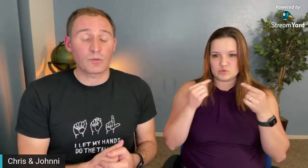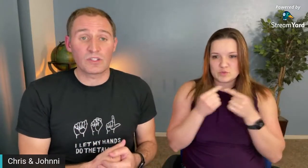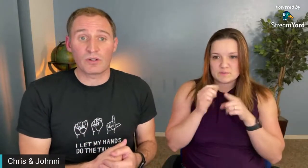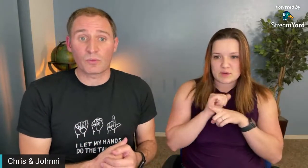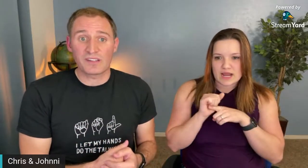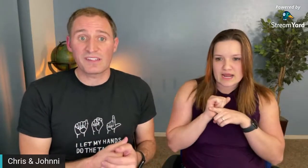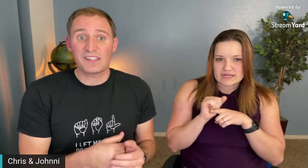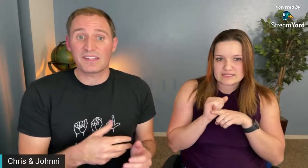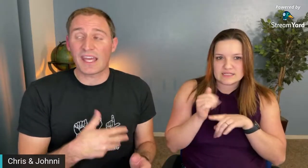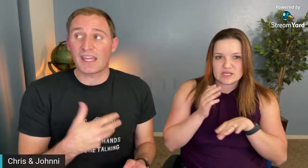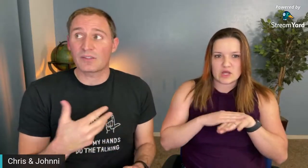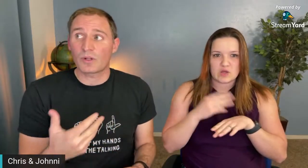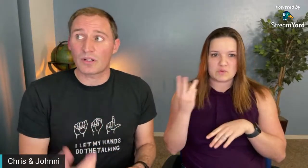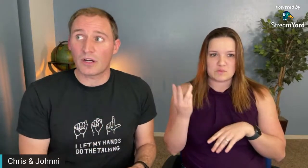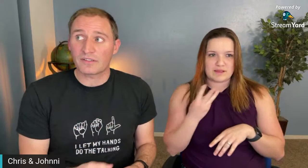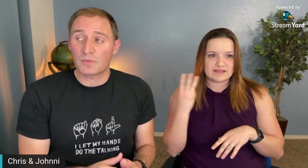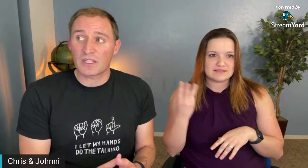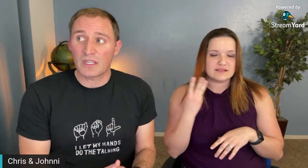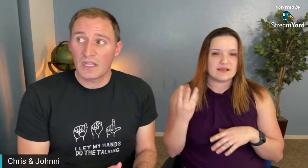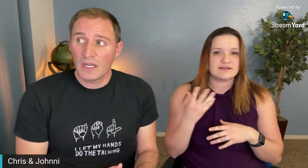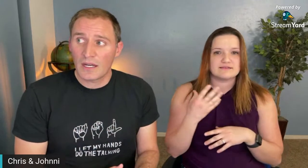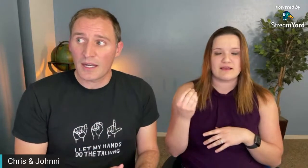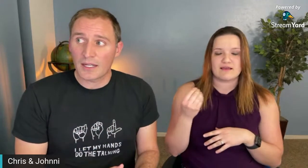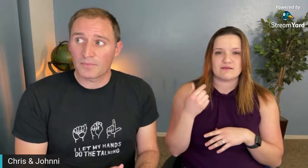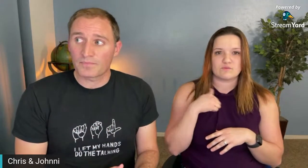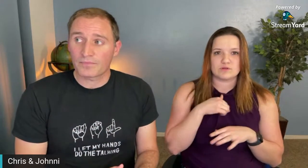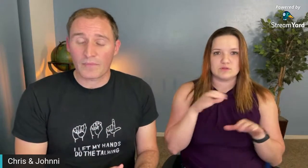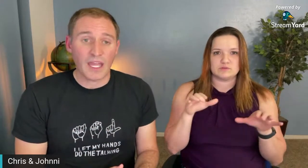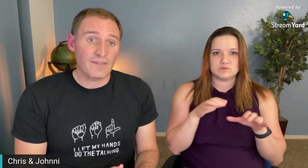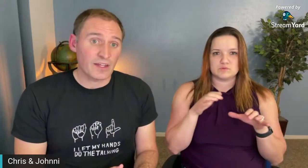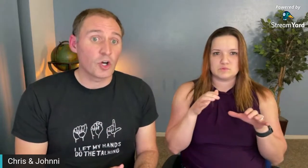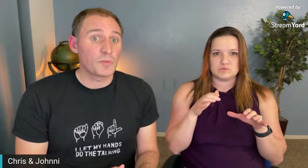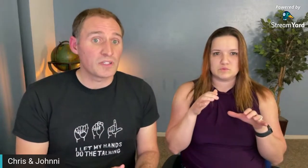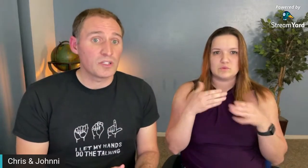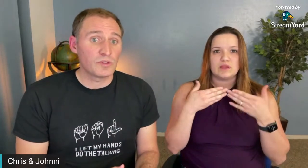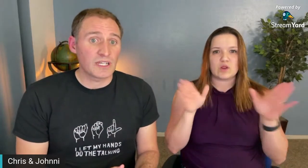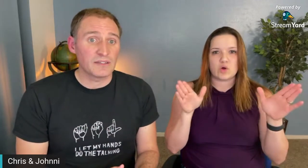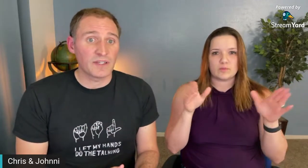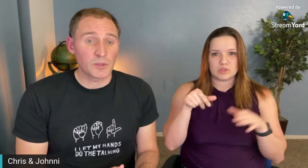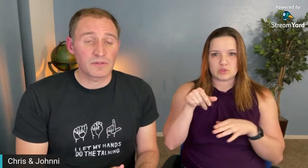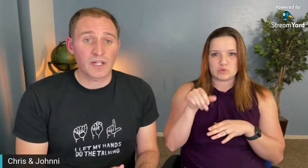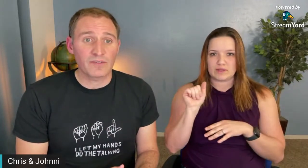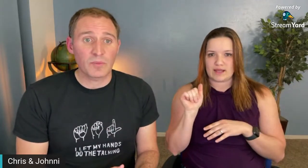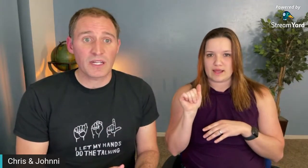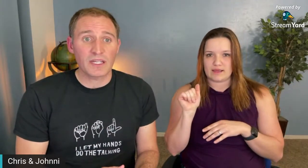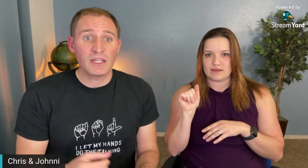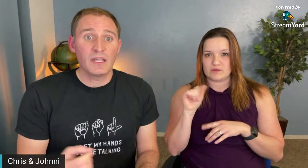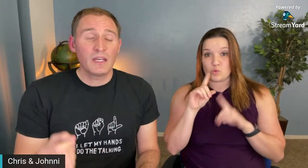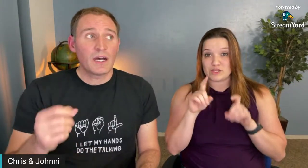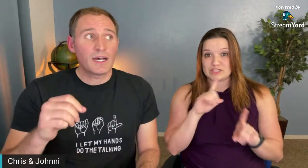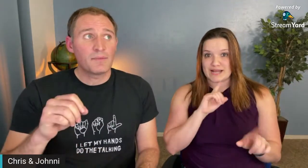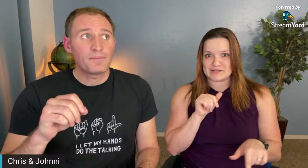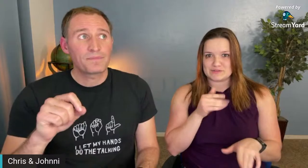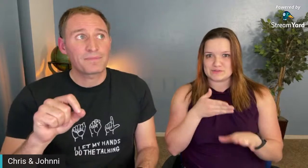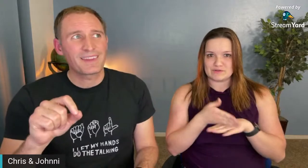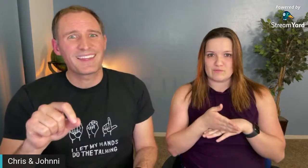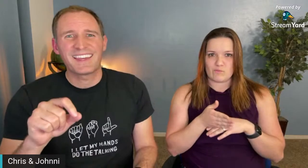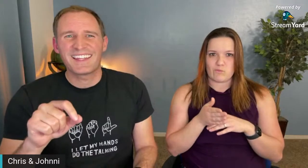we do on Wednesdays. And we'll also be have that open Q&A available for everybody. And